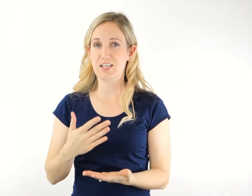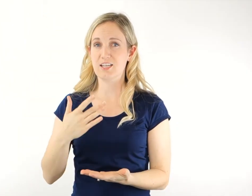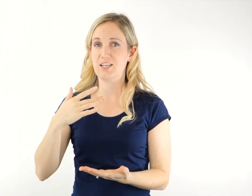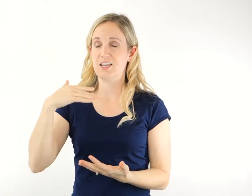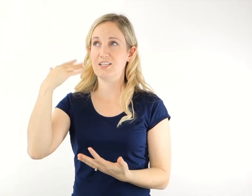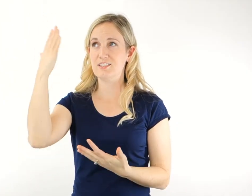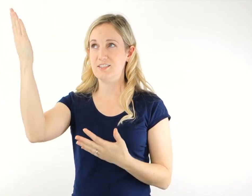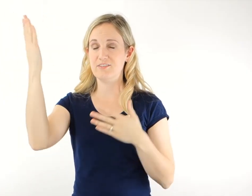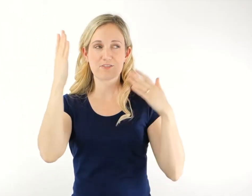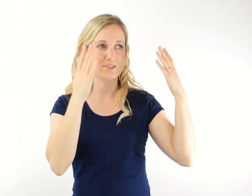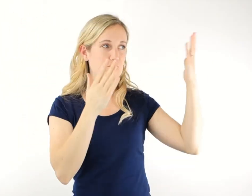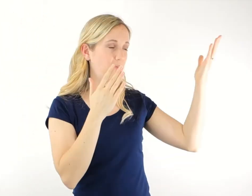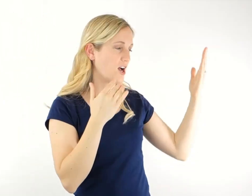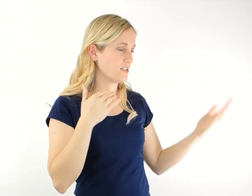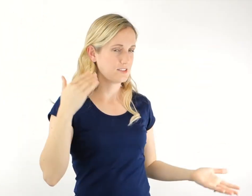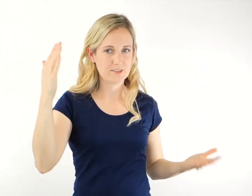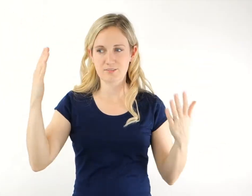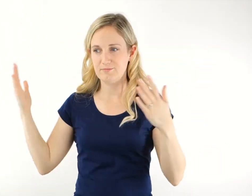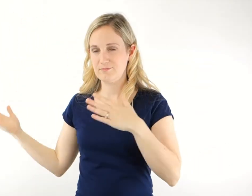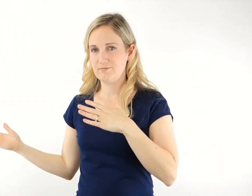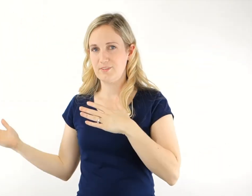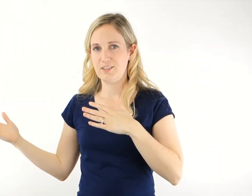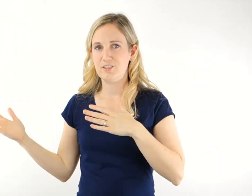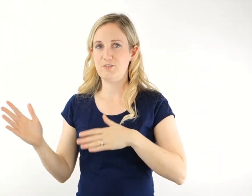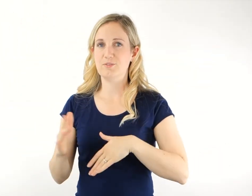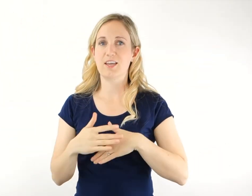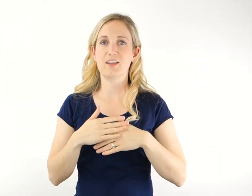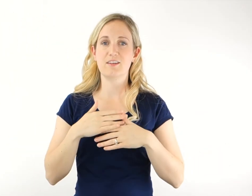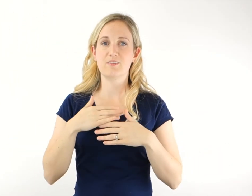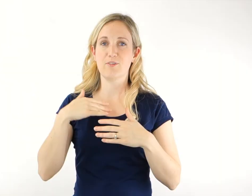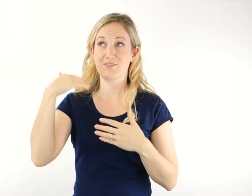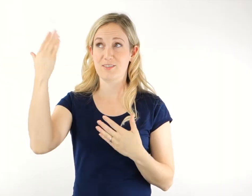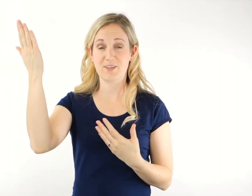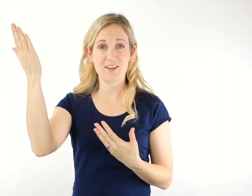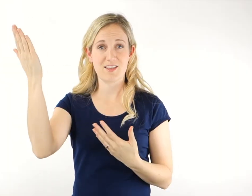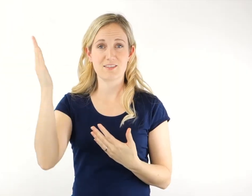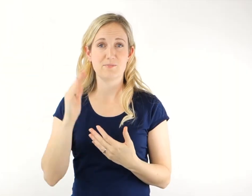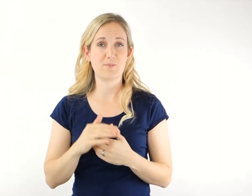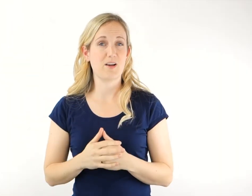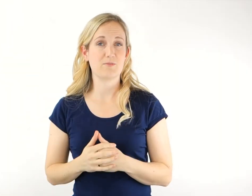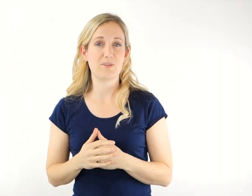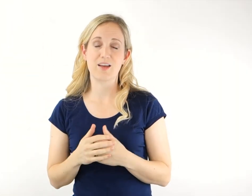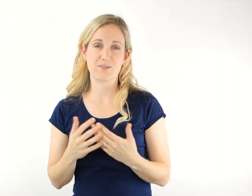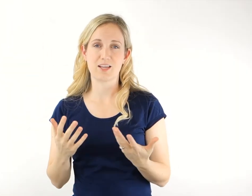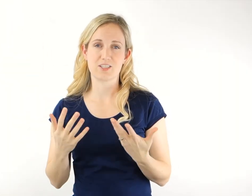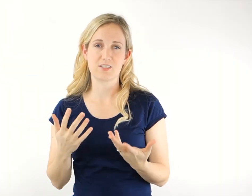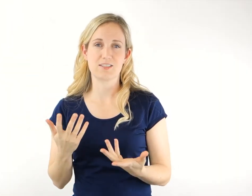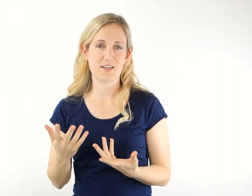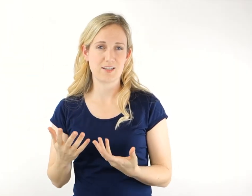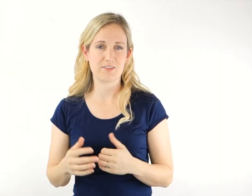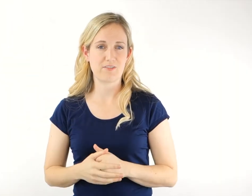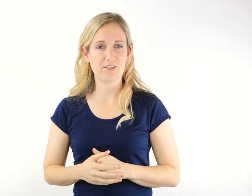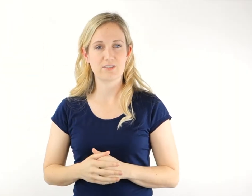person in a different spot, you can reference them again in that same spot without actually signing Heavenly Father.